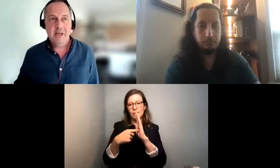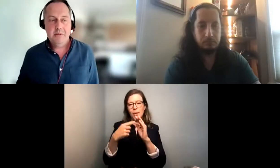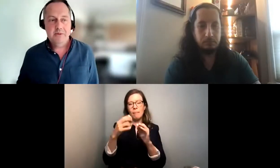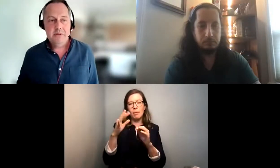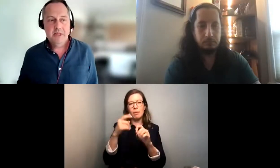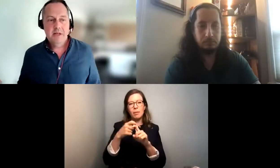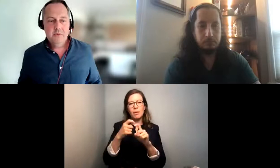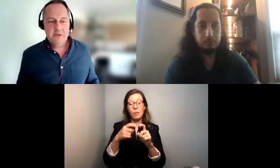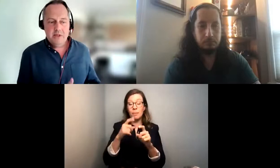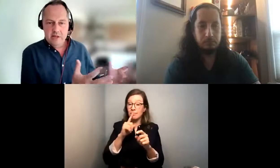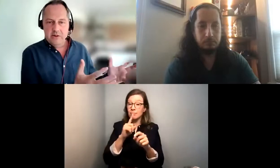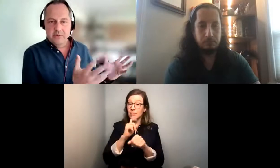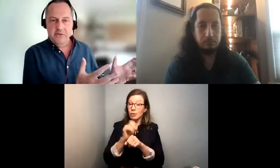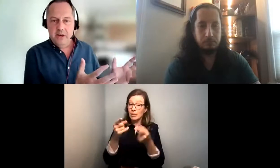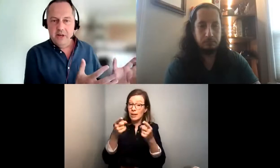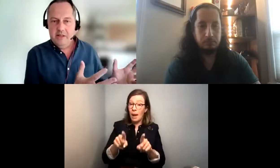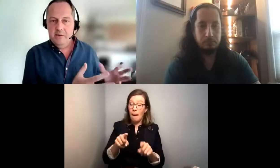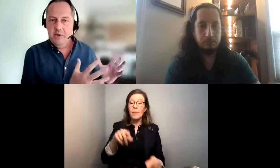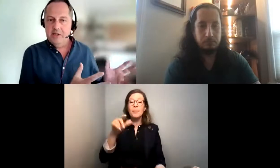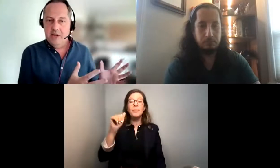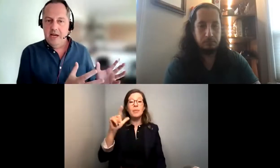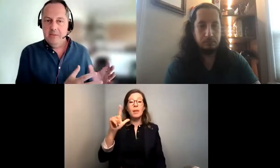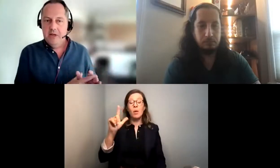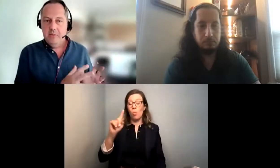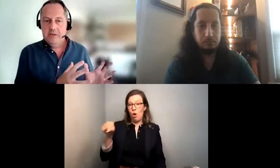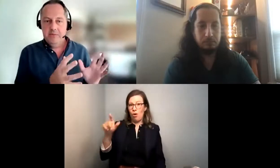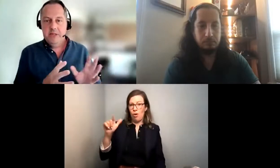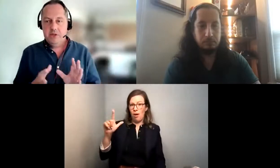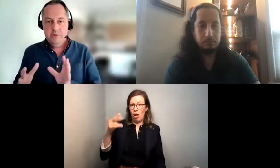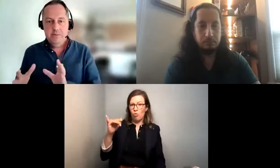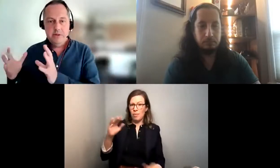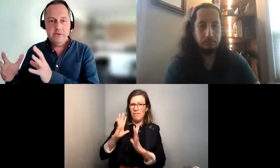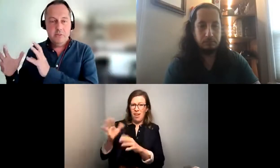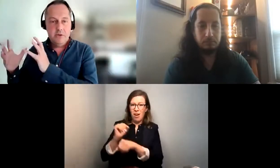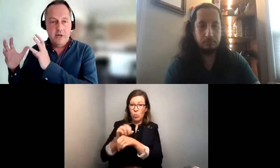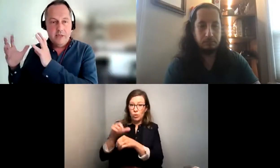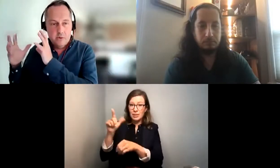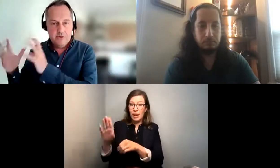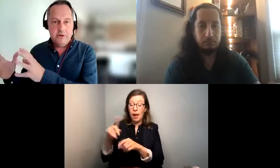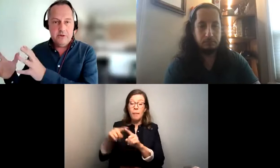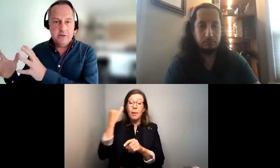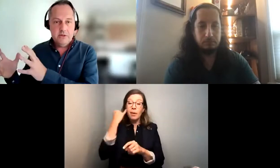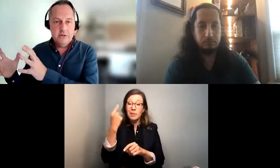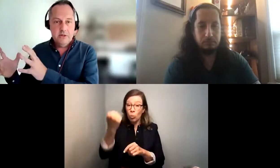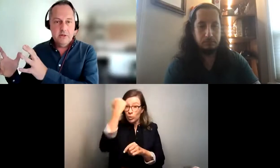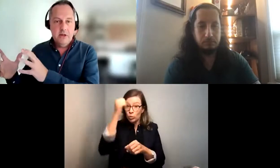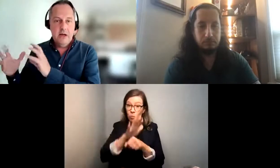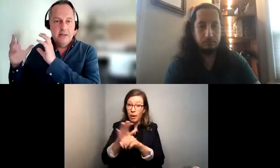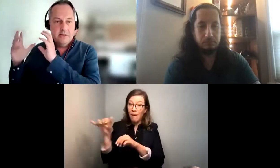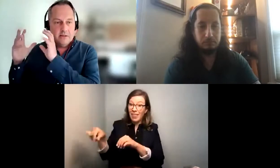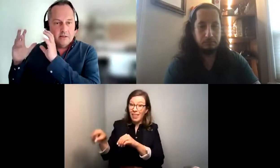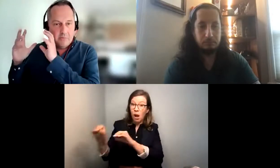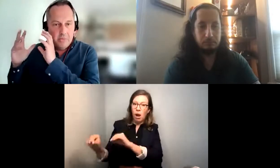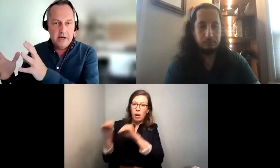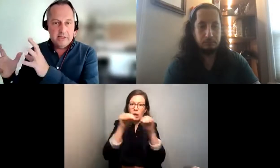that actually happened, was the algorithm's fine, it works in the lab, and when somebody is stupid enough to put that into a product,